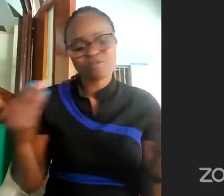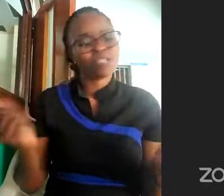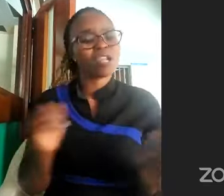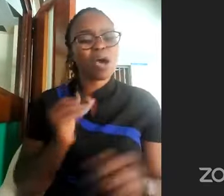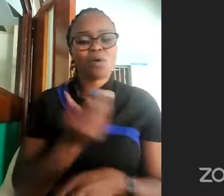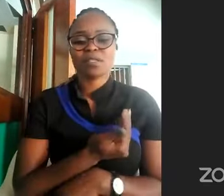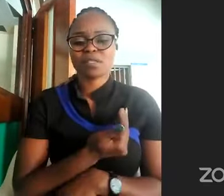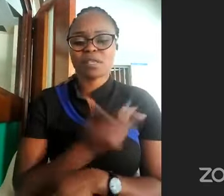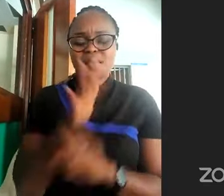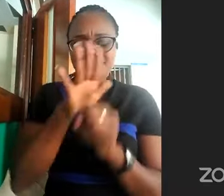Thank you.